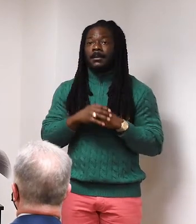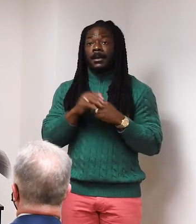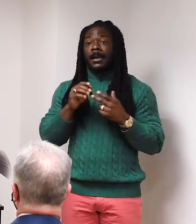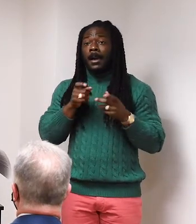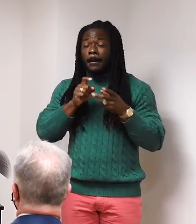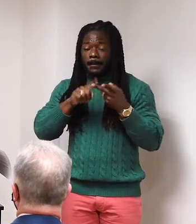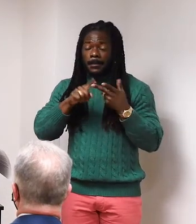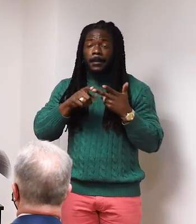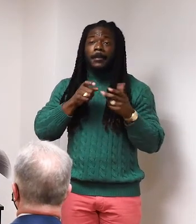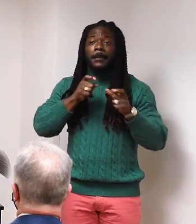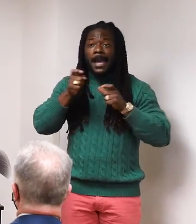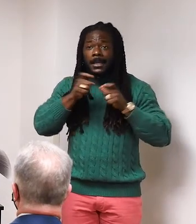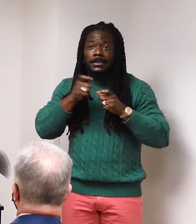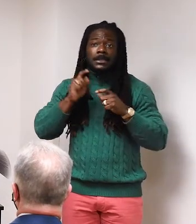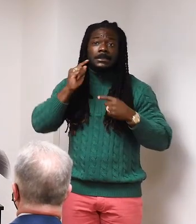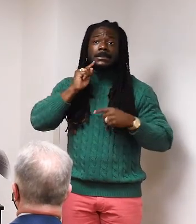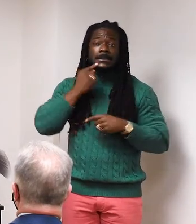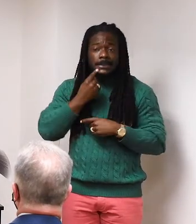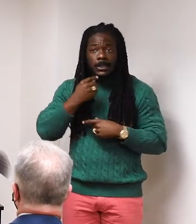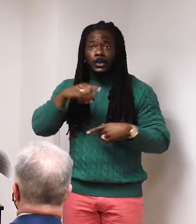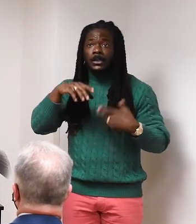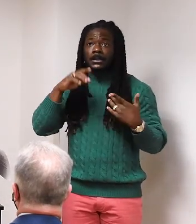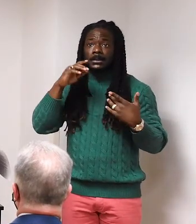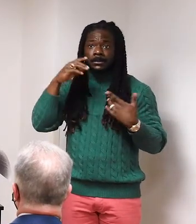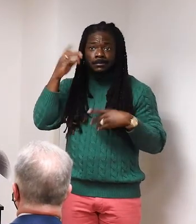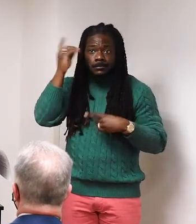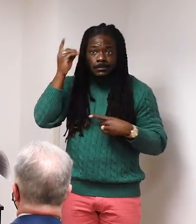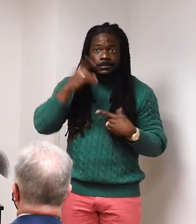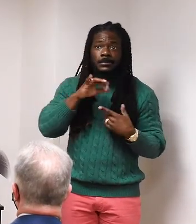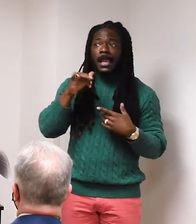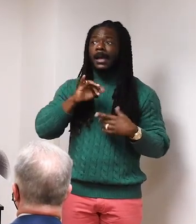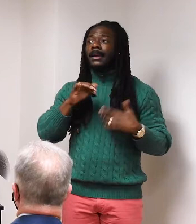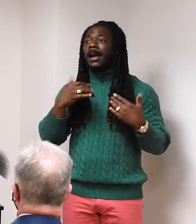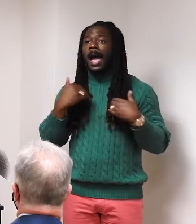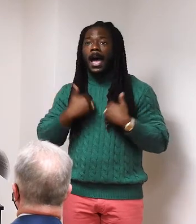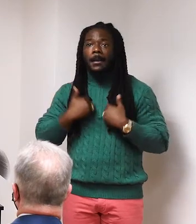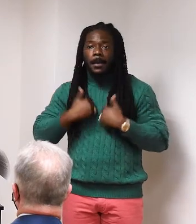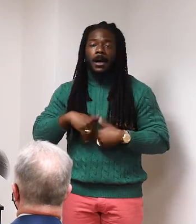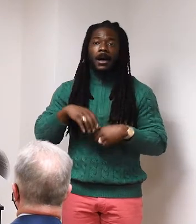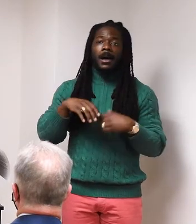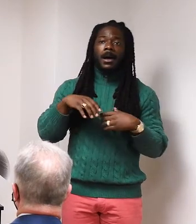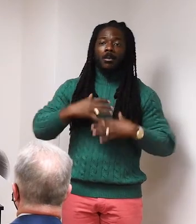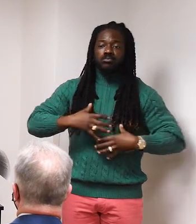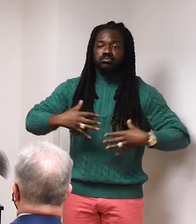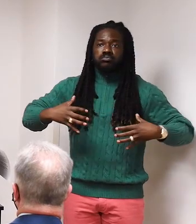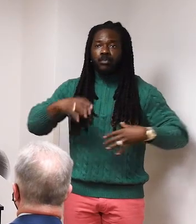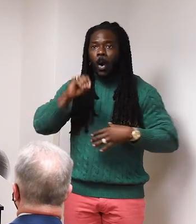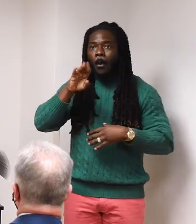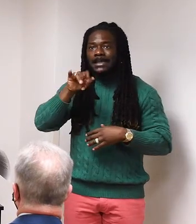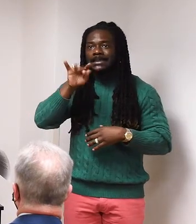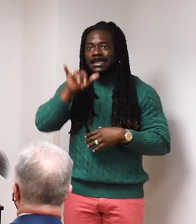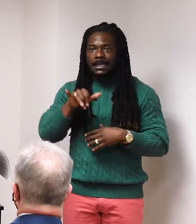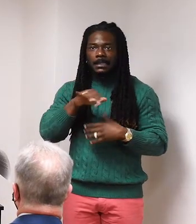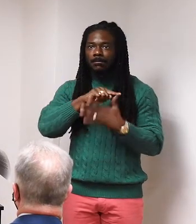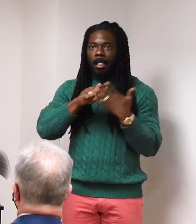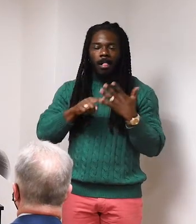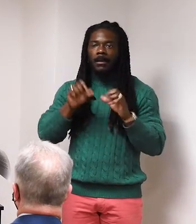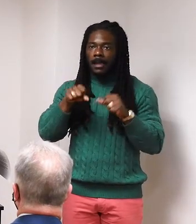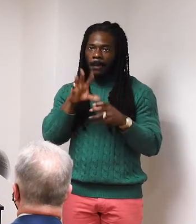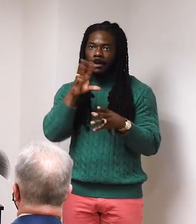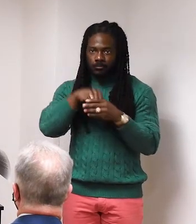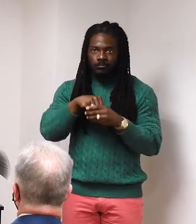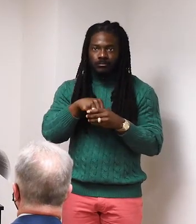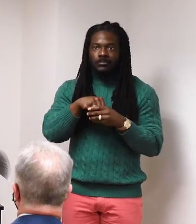chronic health conditions like attention deficit disorder, asthma, obesity can also be addressed in collaboration